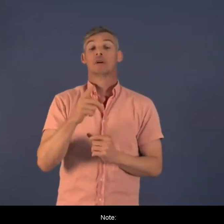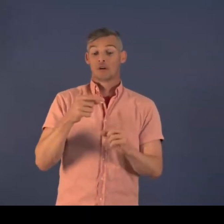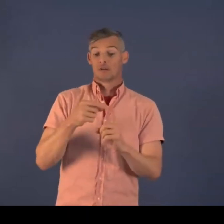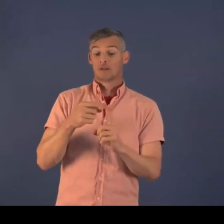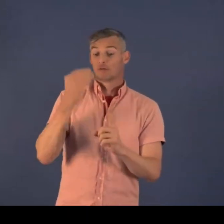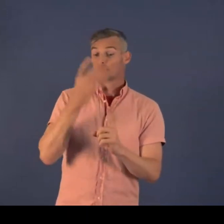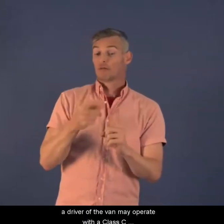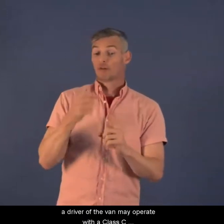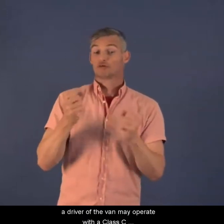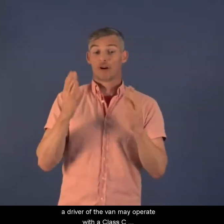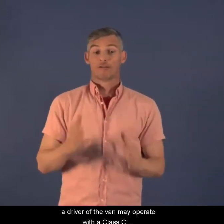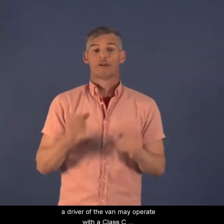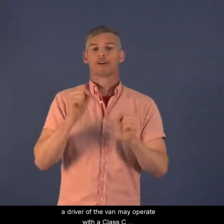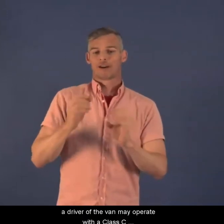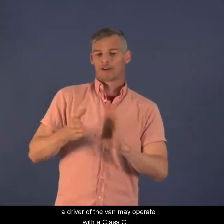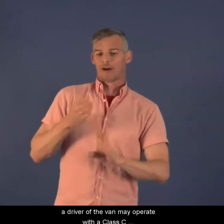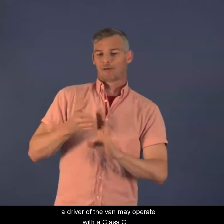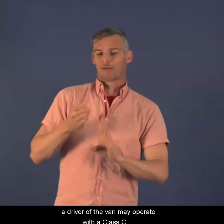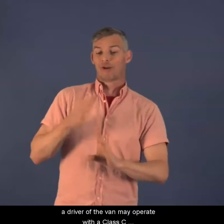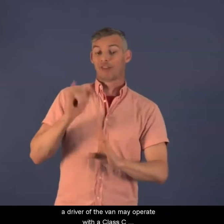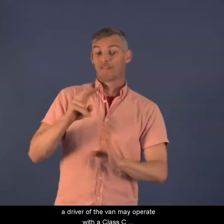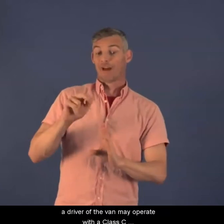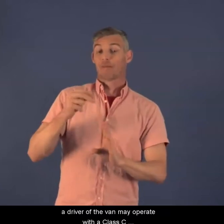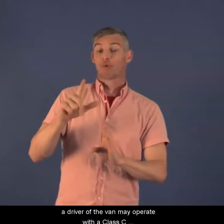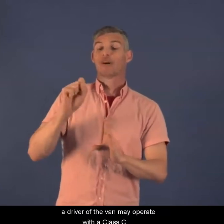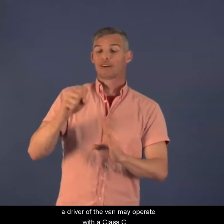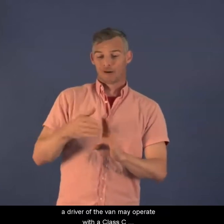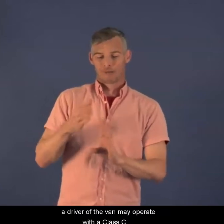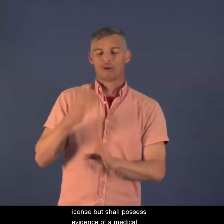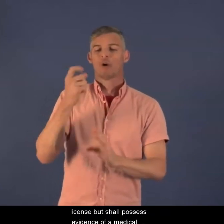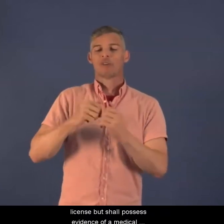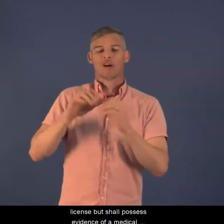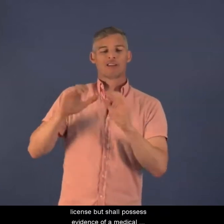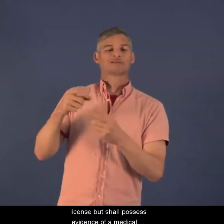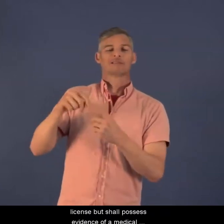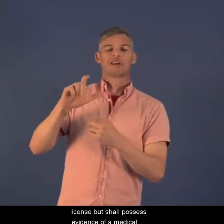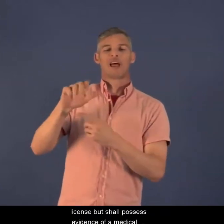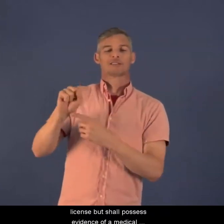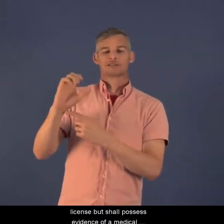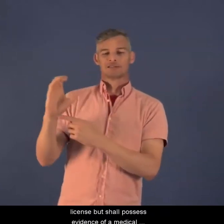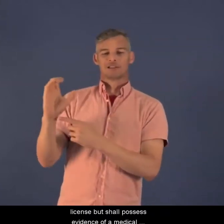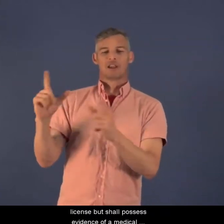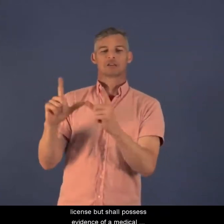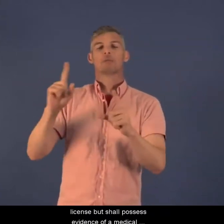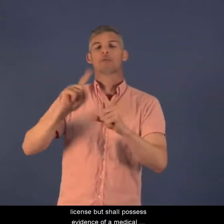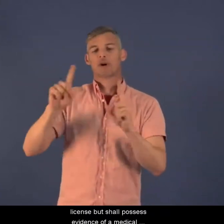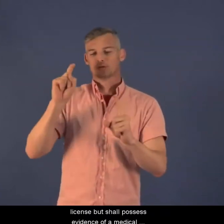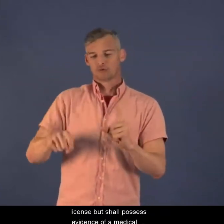Note: a driver of a van pool may operate with a Class C license, but shall possess evidence of a medical